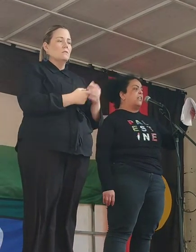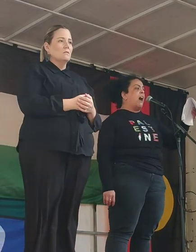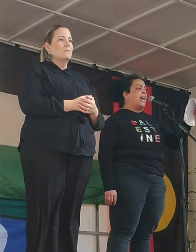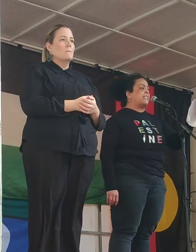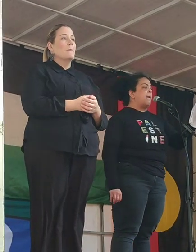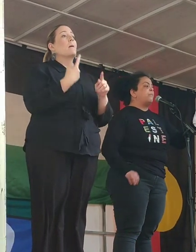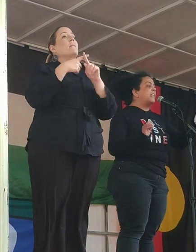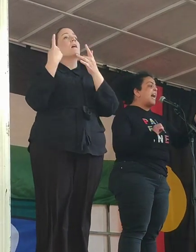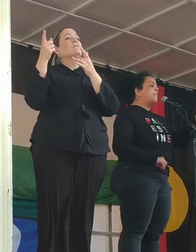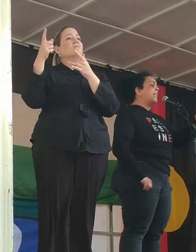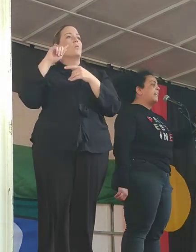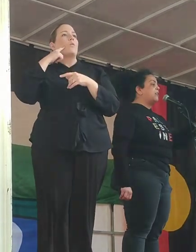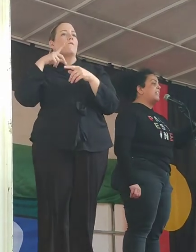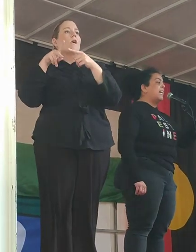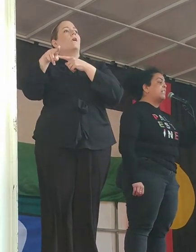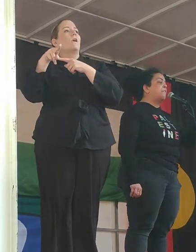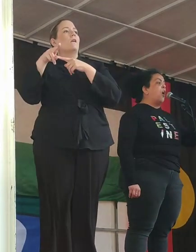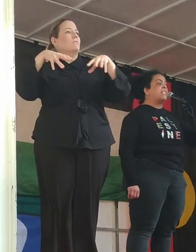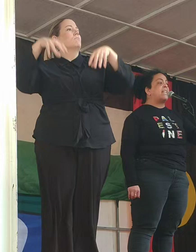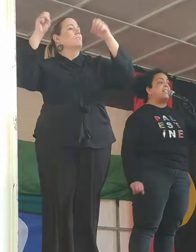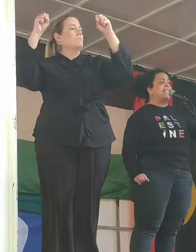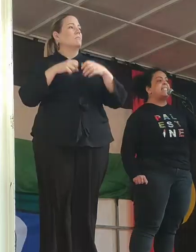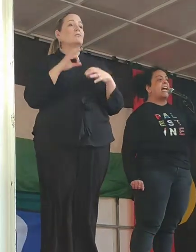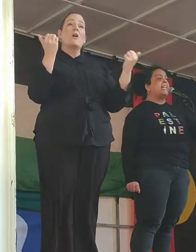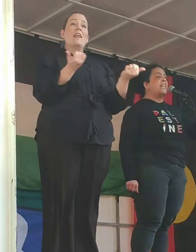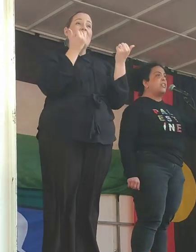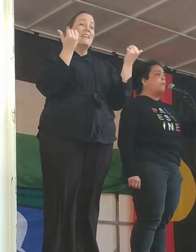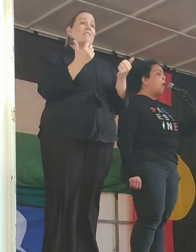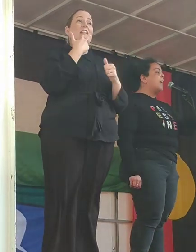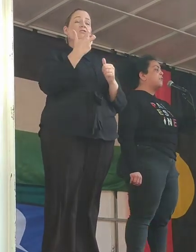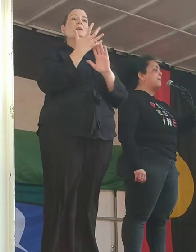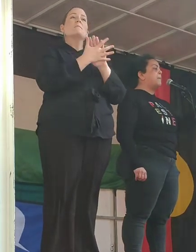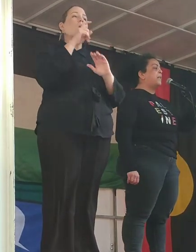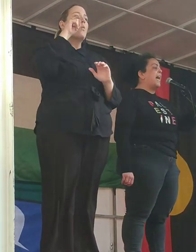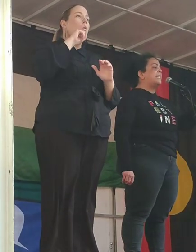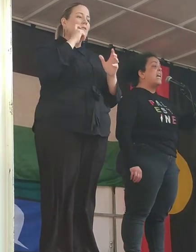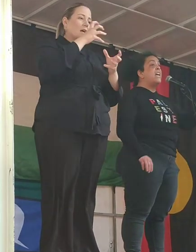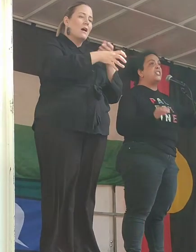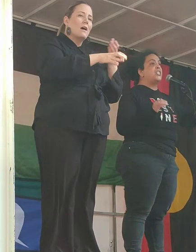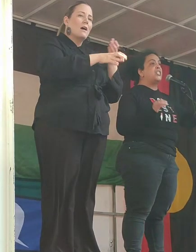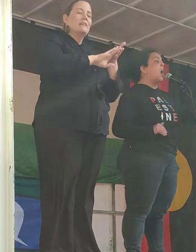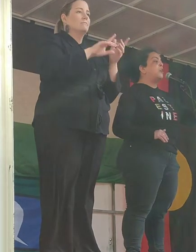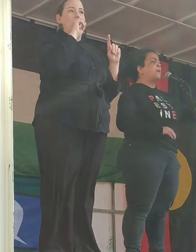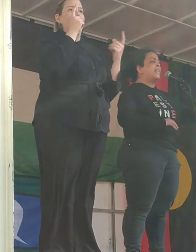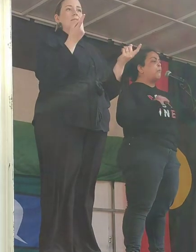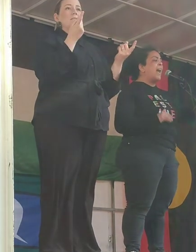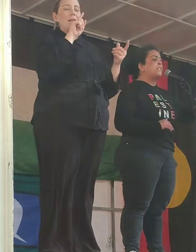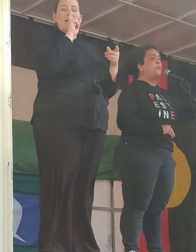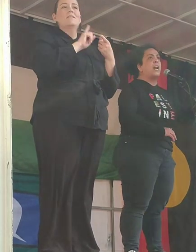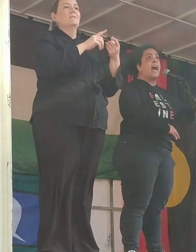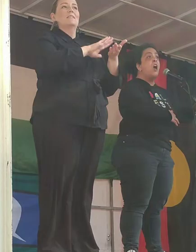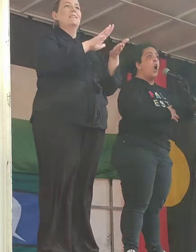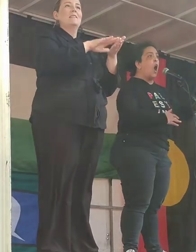of external lines. The lack of electricity has forced desalination and water treatment plants to close,